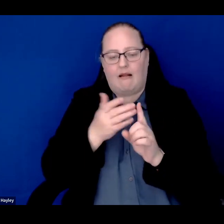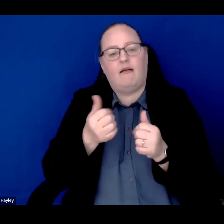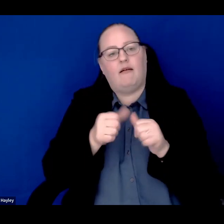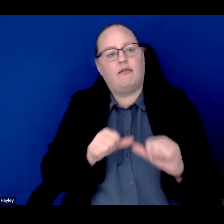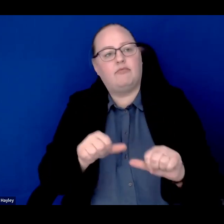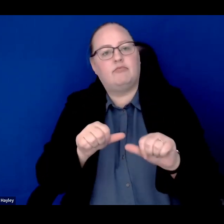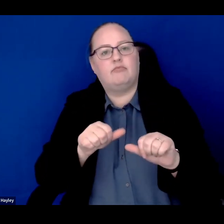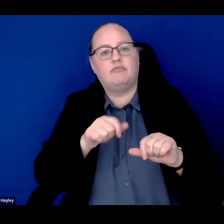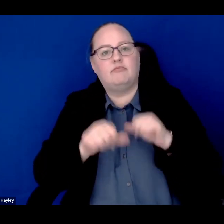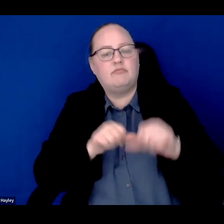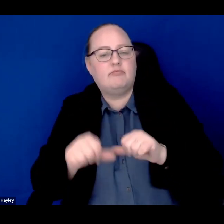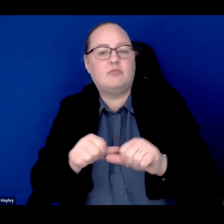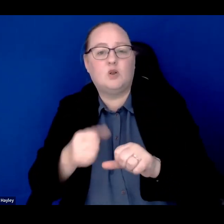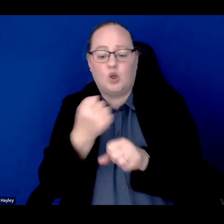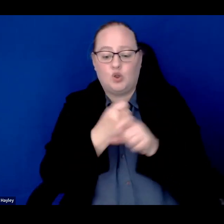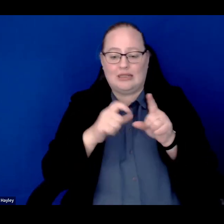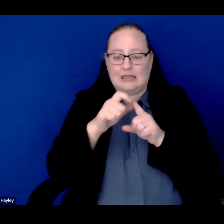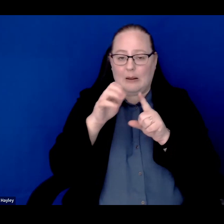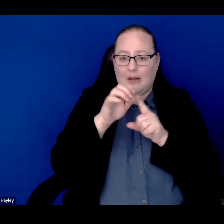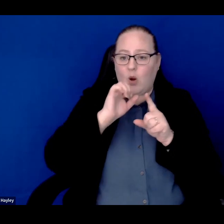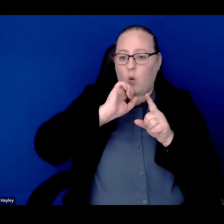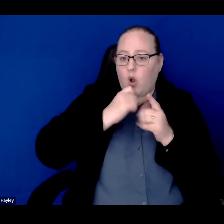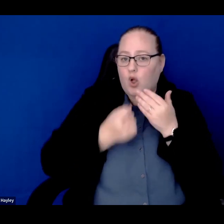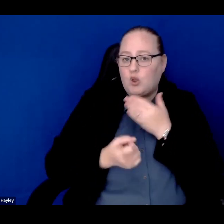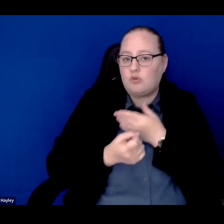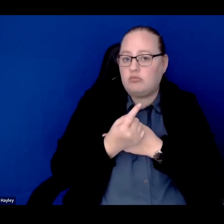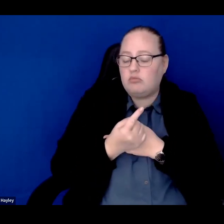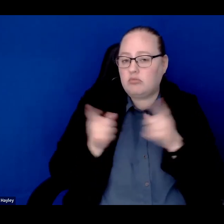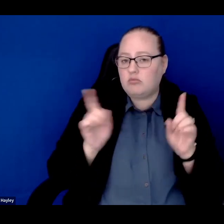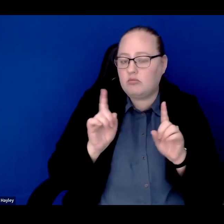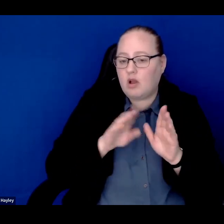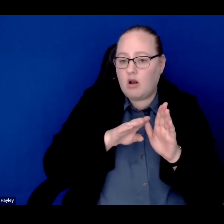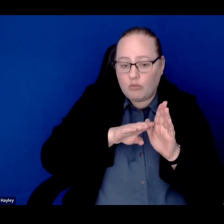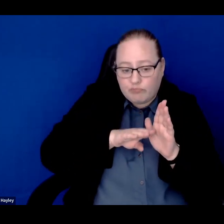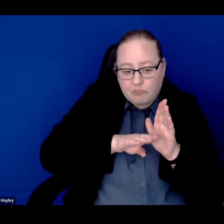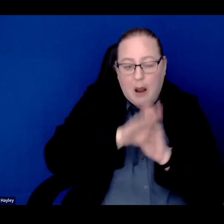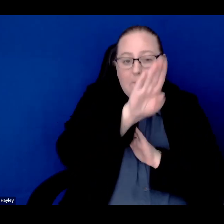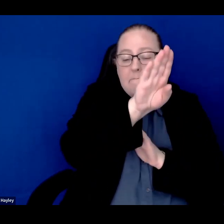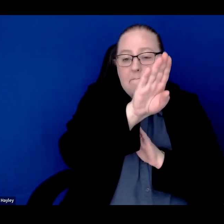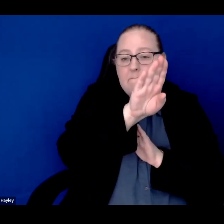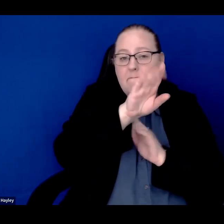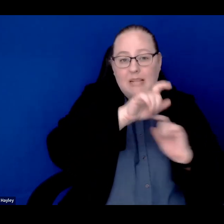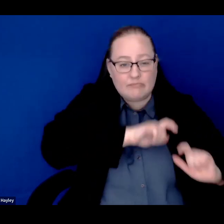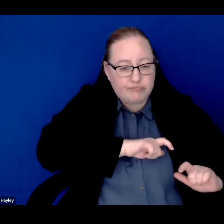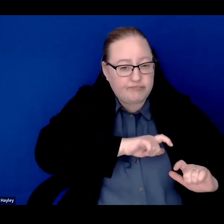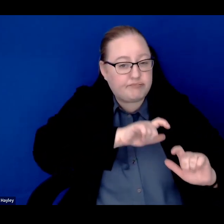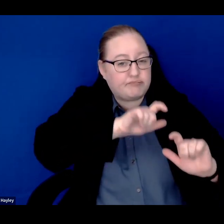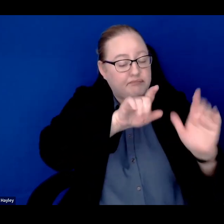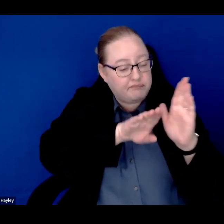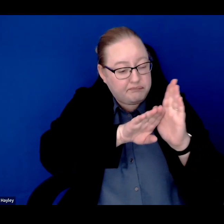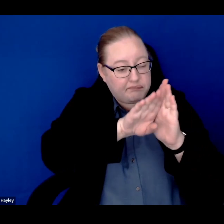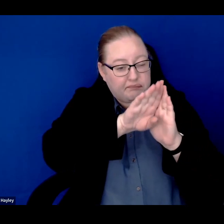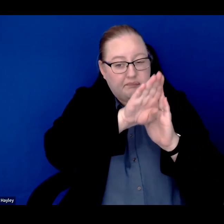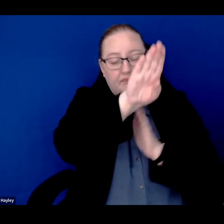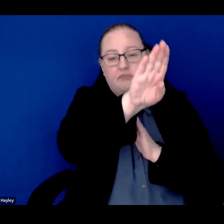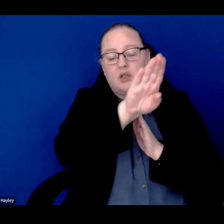do? Do you think that we can have continual GDP growth where we just keep growing up on our way as resource